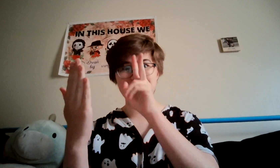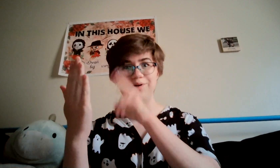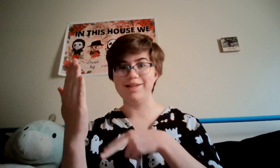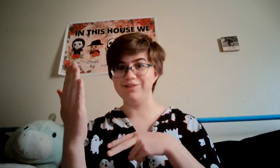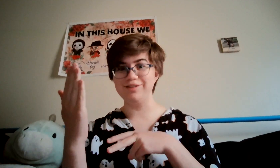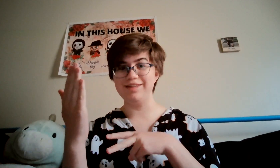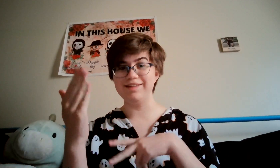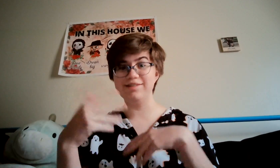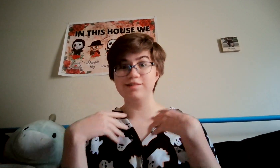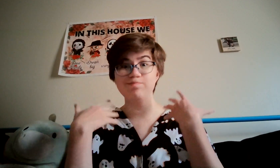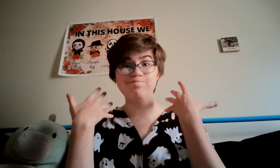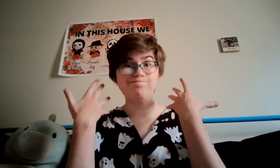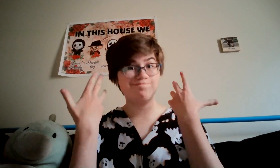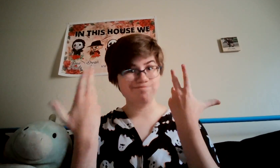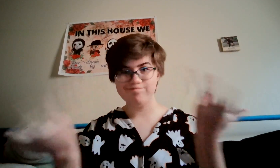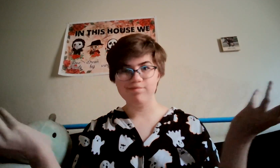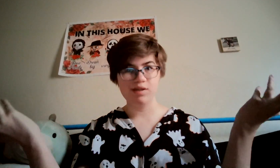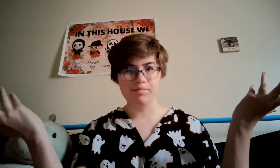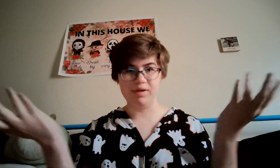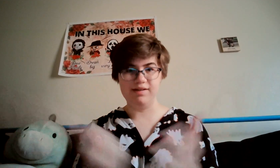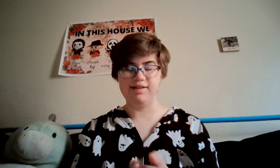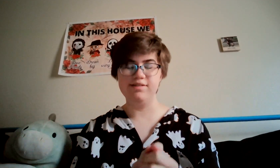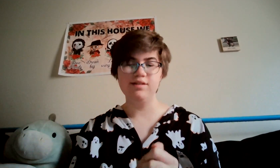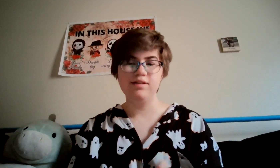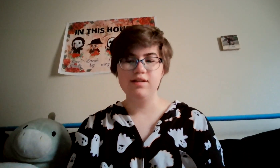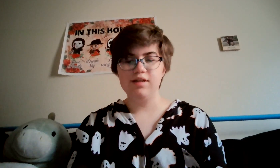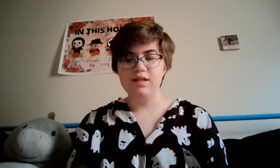why it looks like this, but it does.